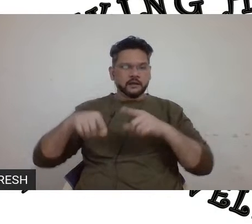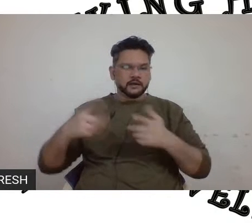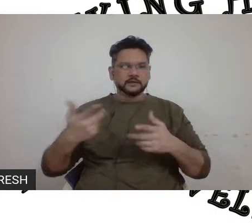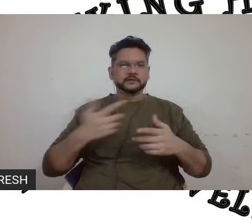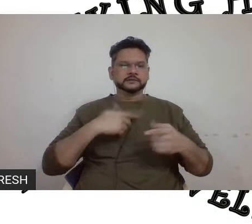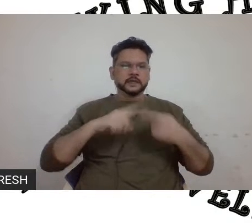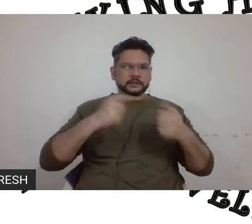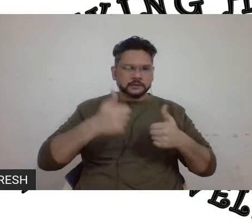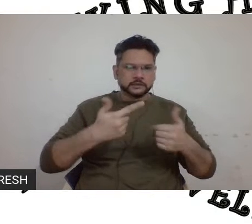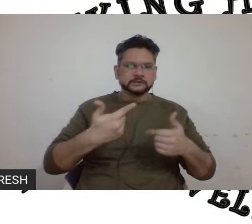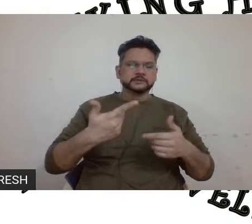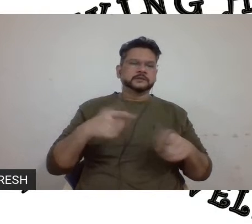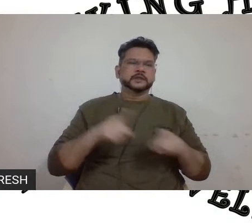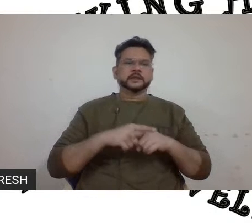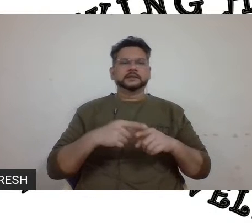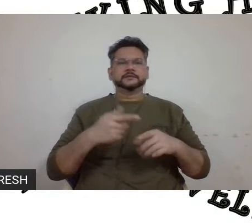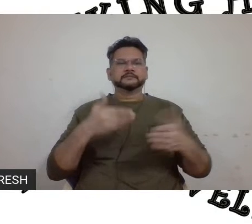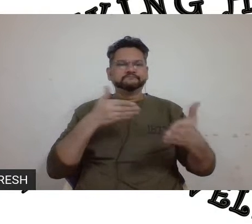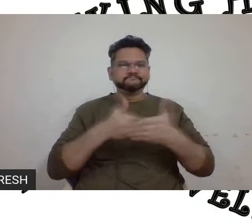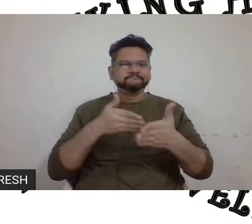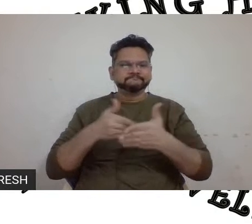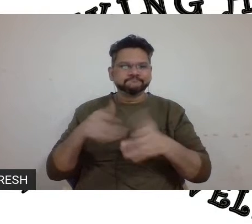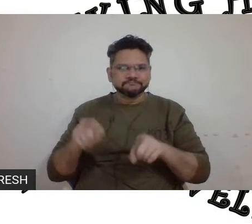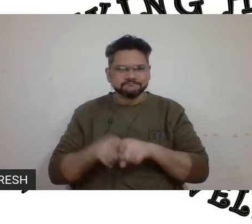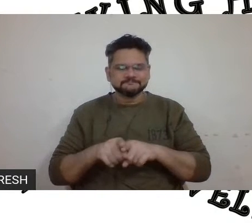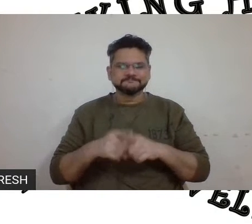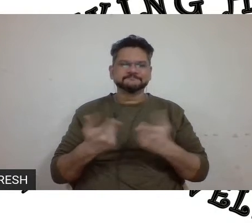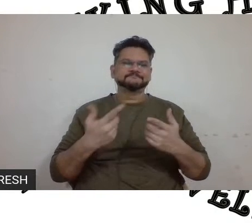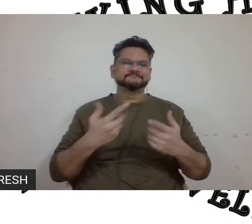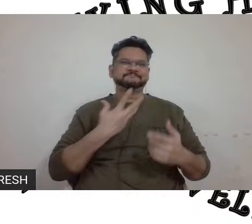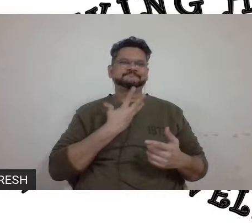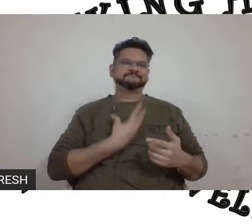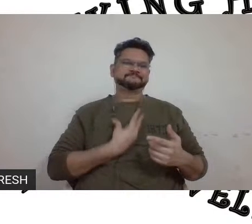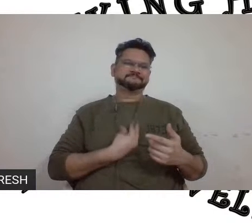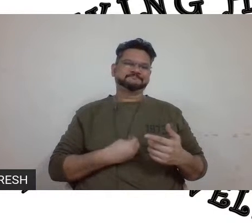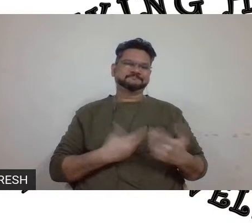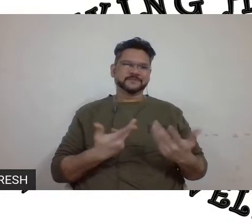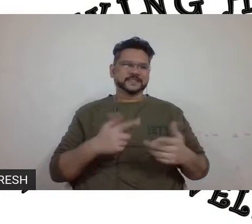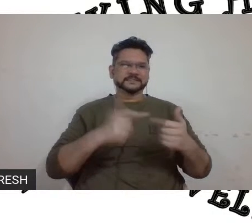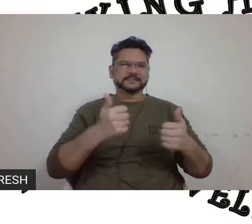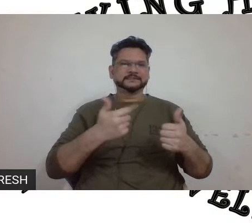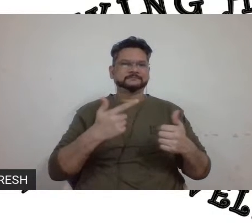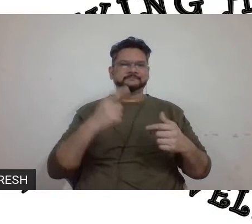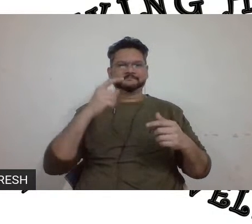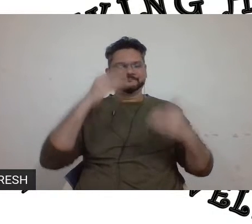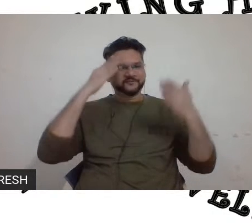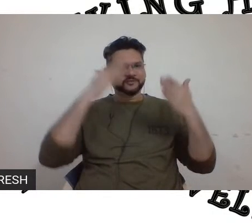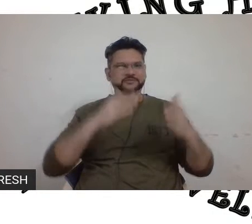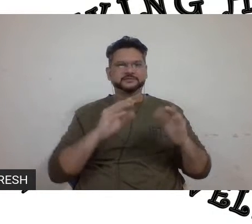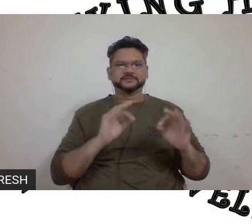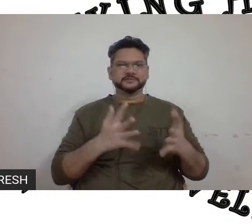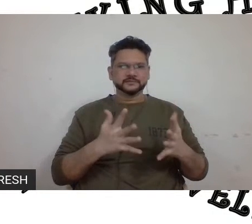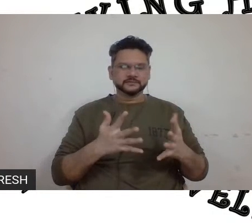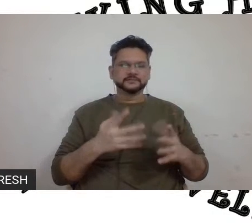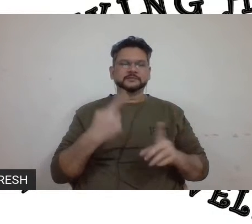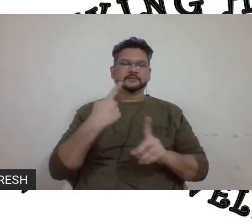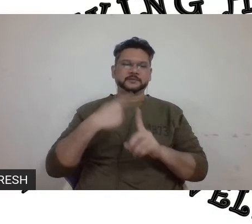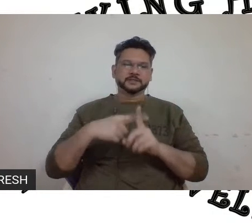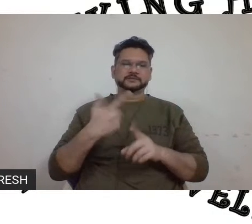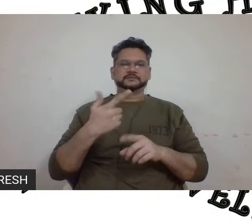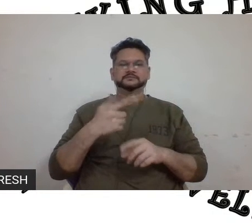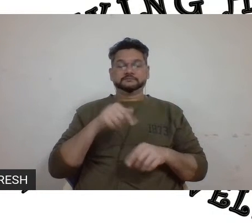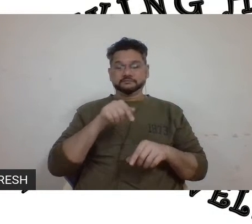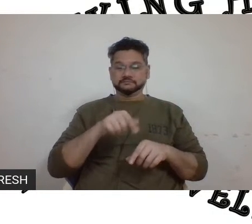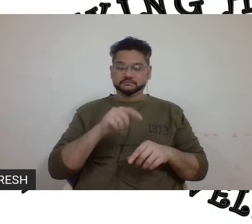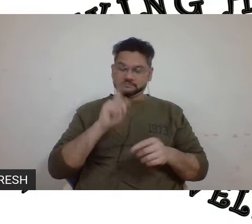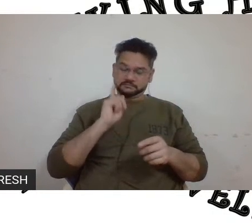and then the kind of representation that we need at the government level to bring about these